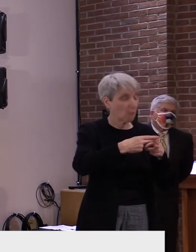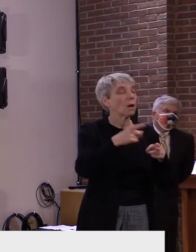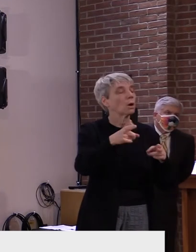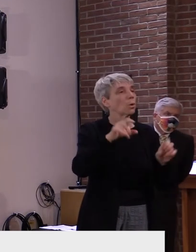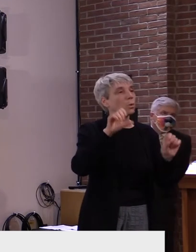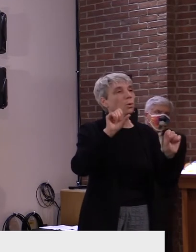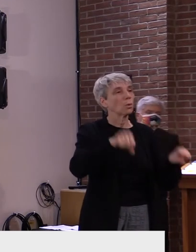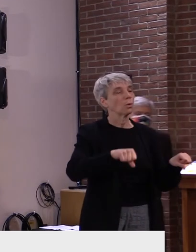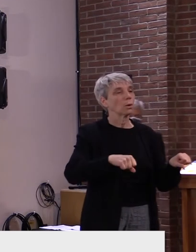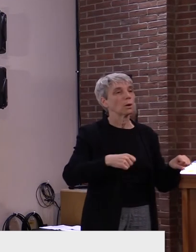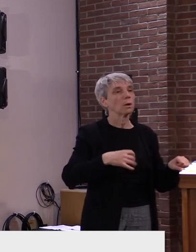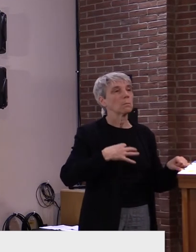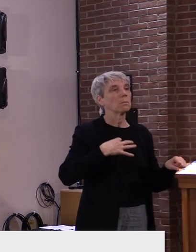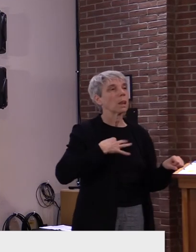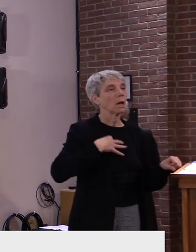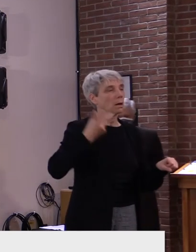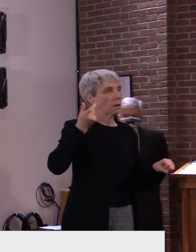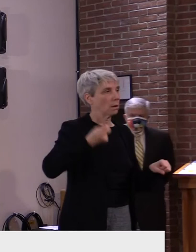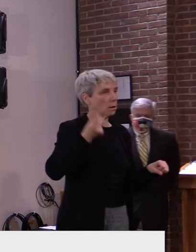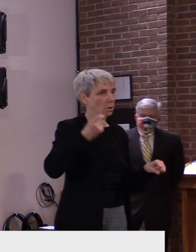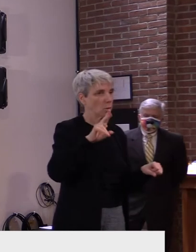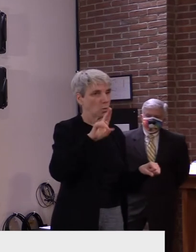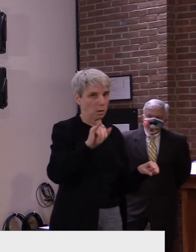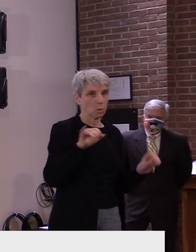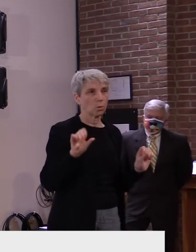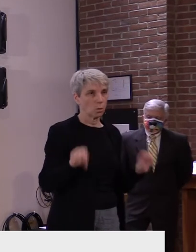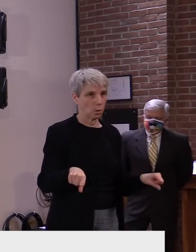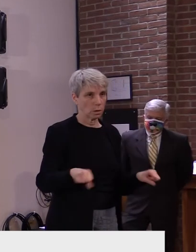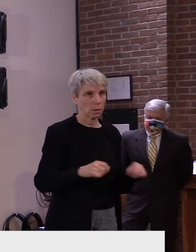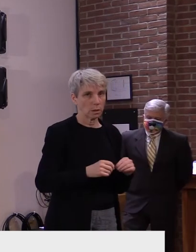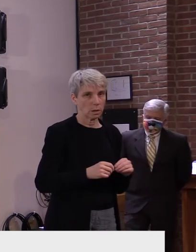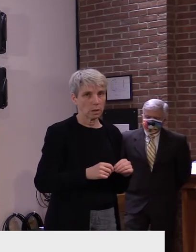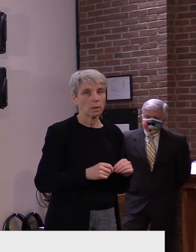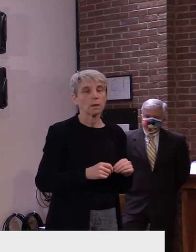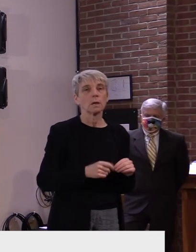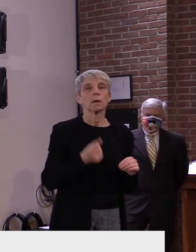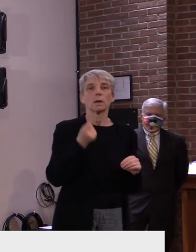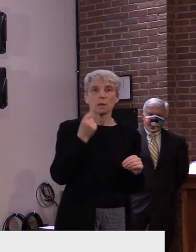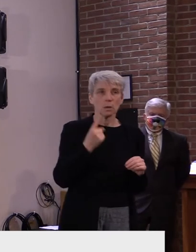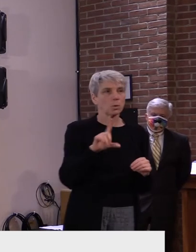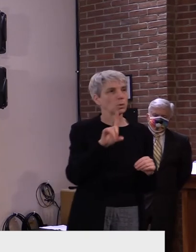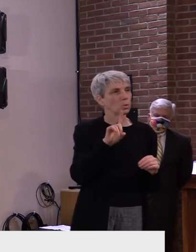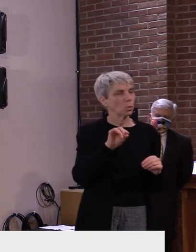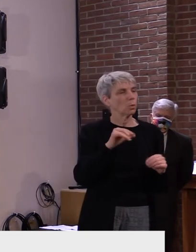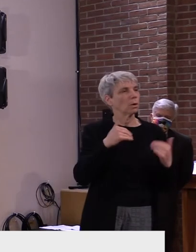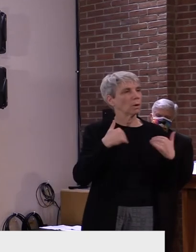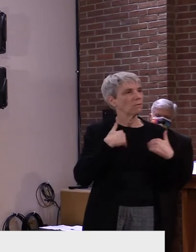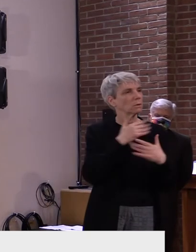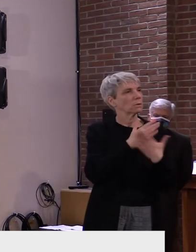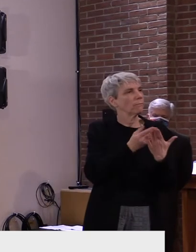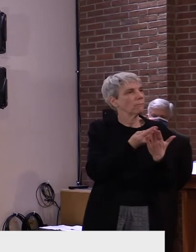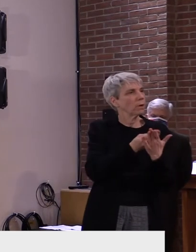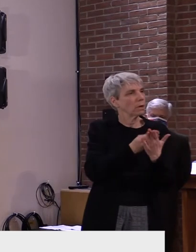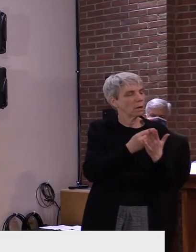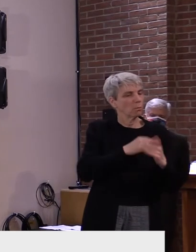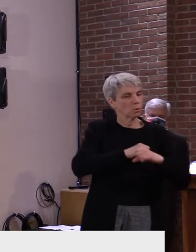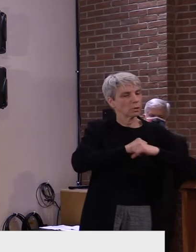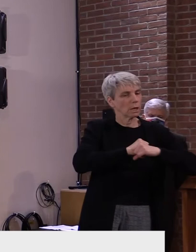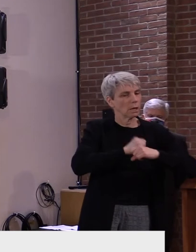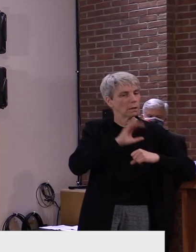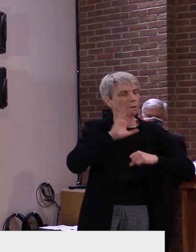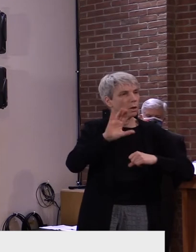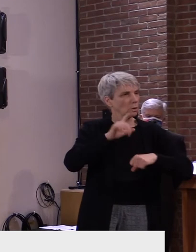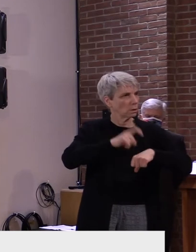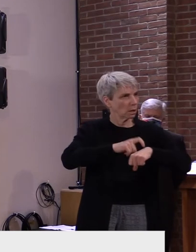eligible for benefits there are some safety nets in there in terms of time off but again if